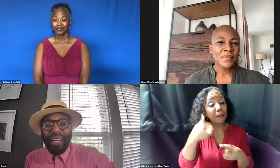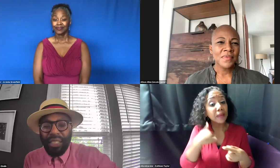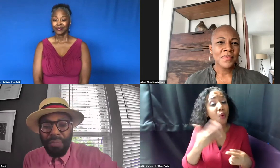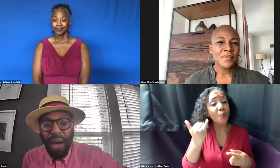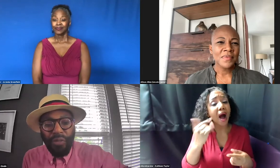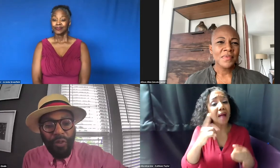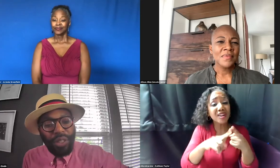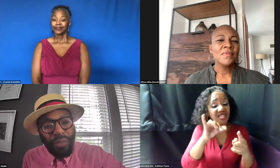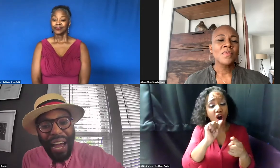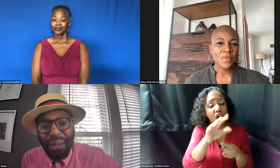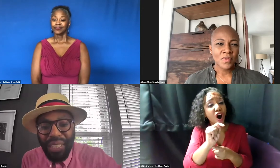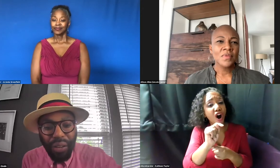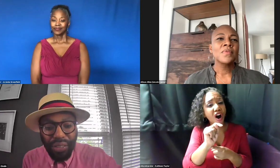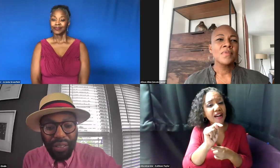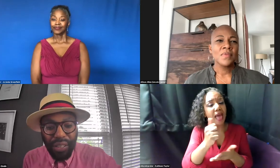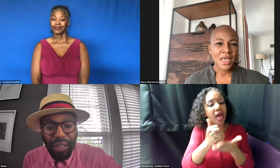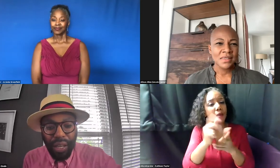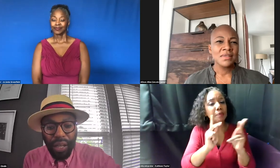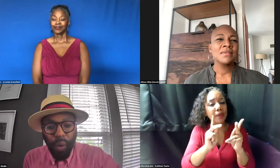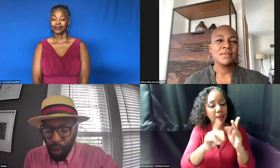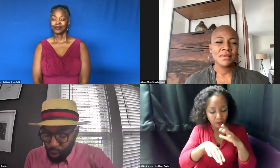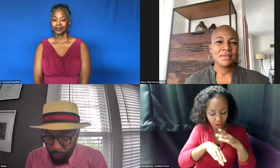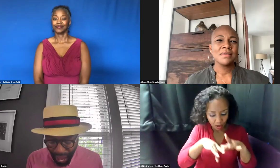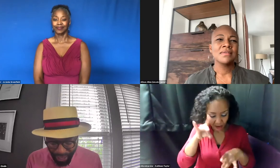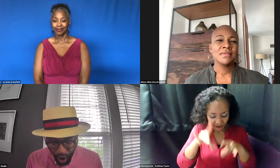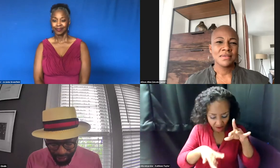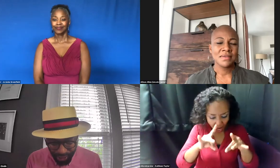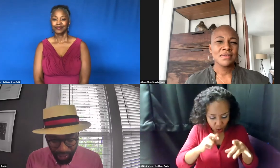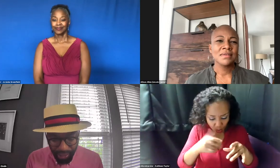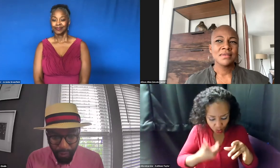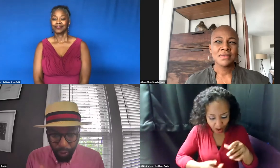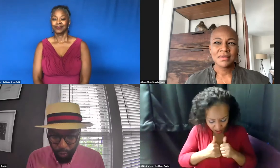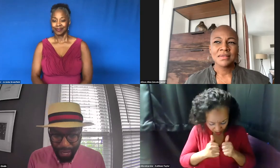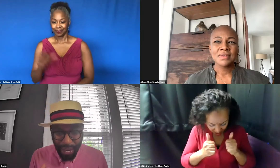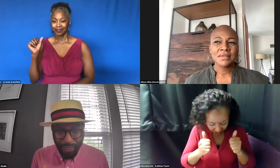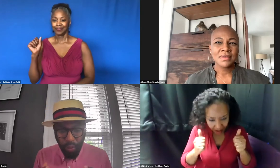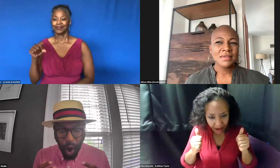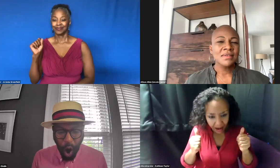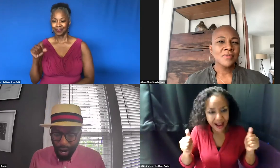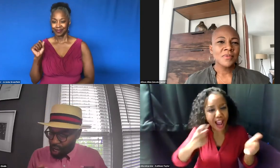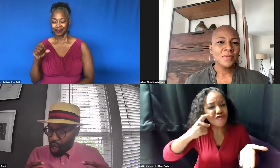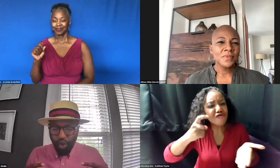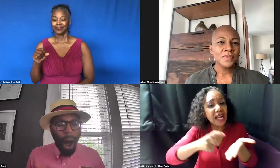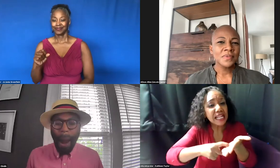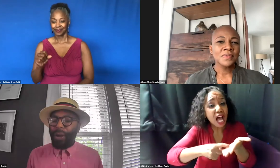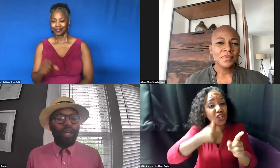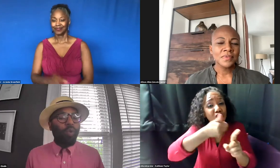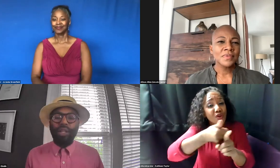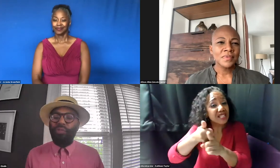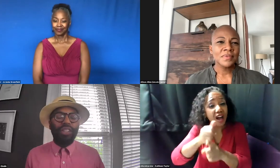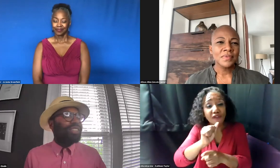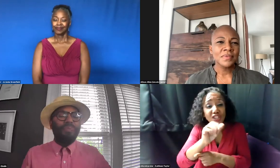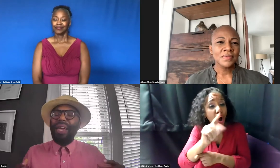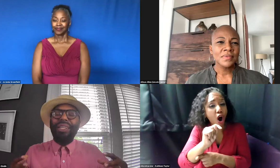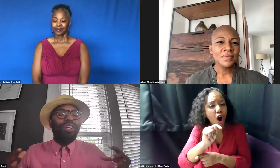chief mechanism for folks to find themselves. Yes. Once you find your artistic self, once you recognize that you are art, you operate in the